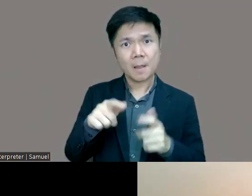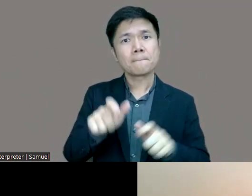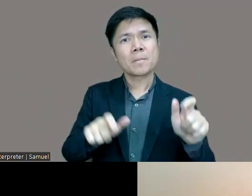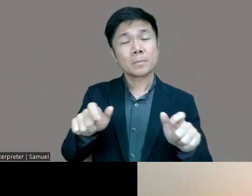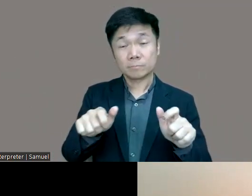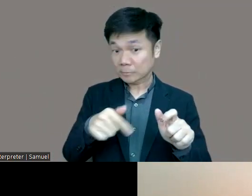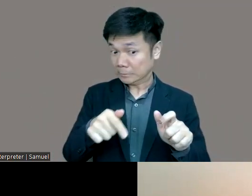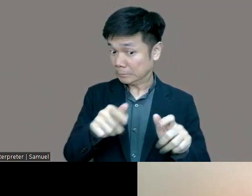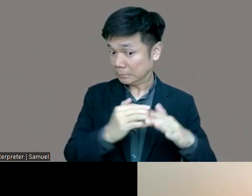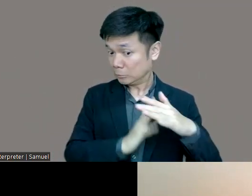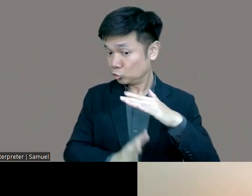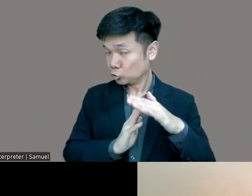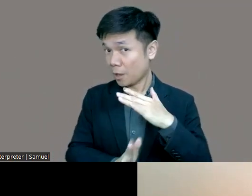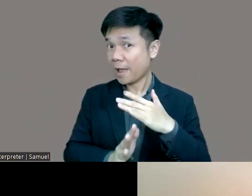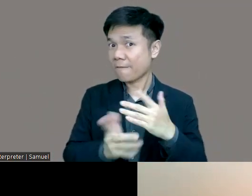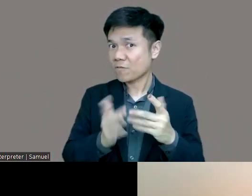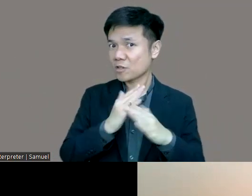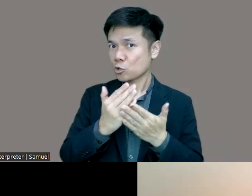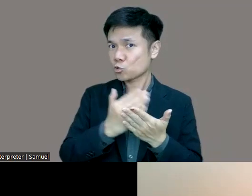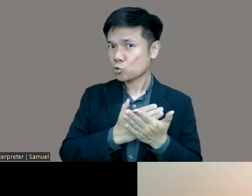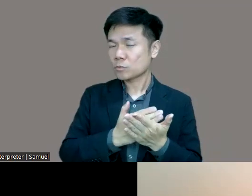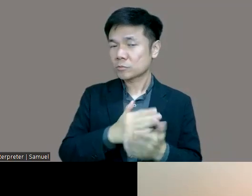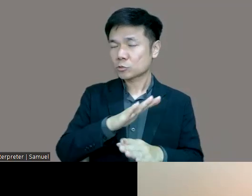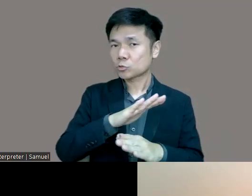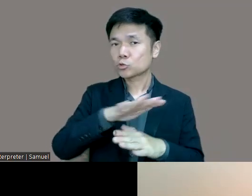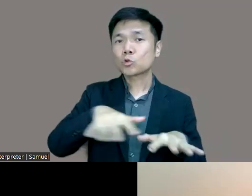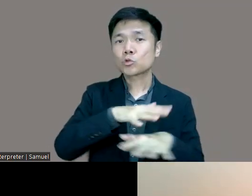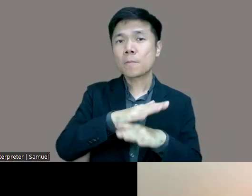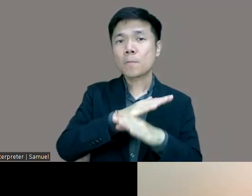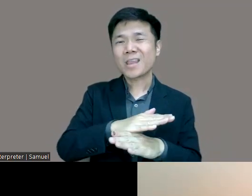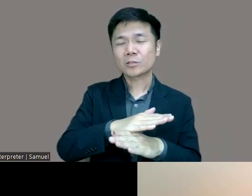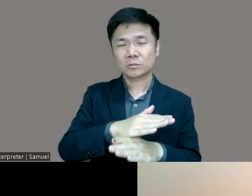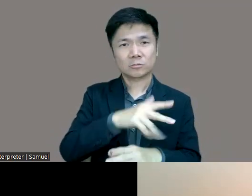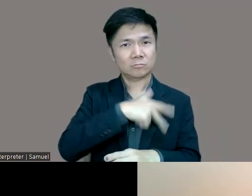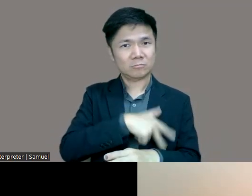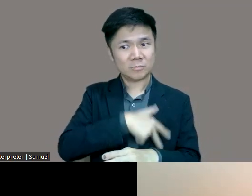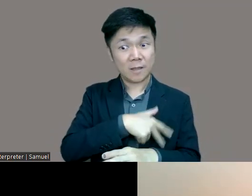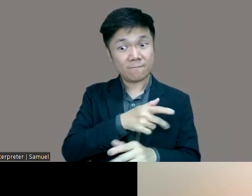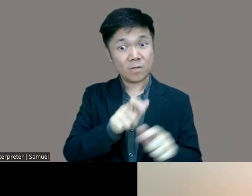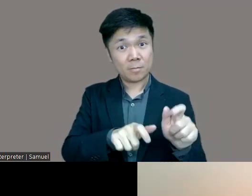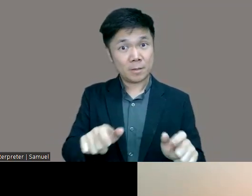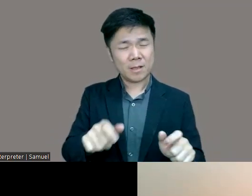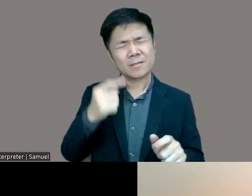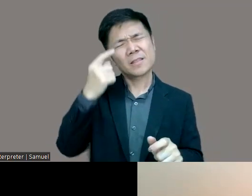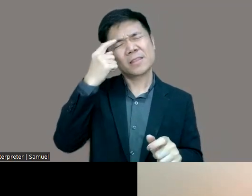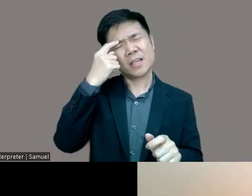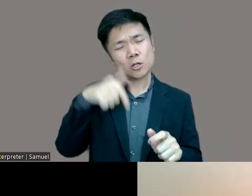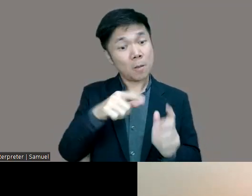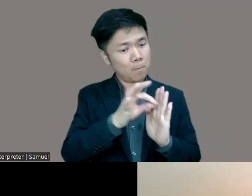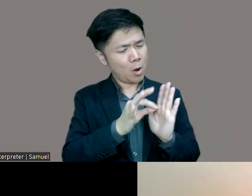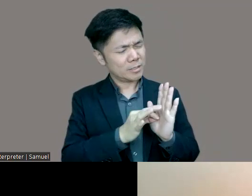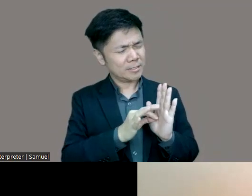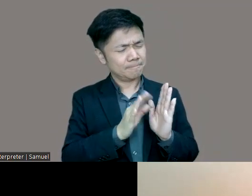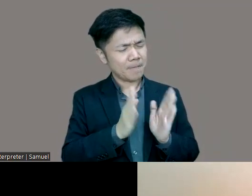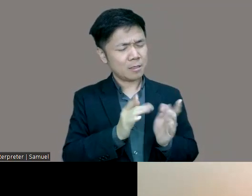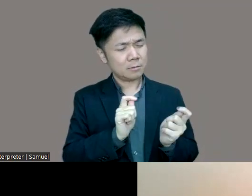refugees at large. And the incompatibility of both is an issue, and we need to find policy solutions on that. Great,